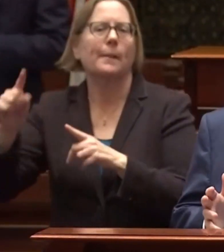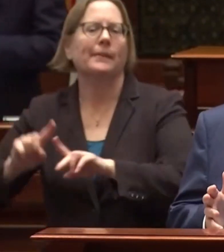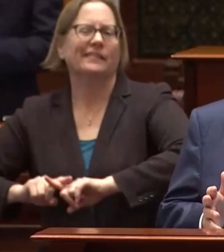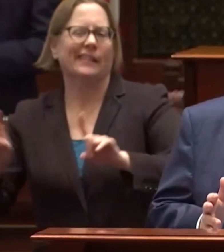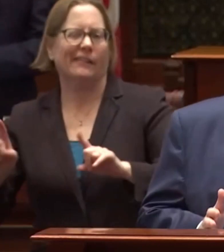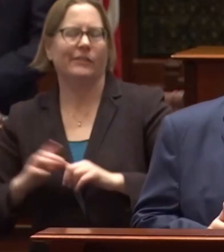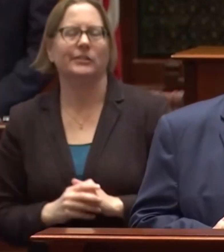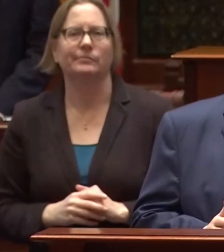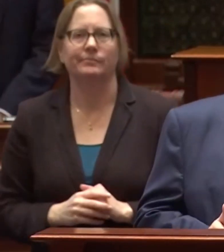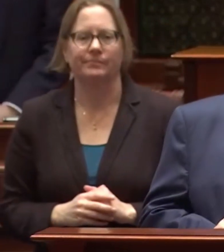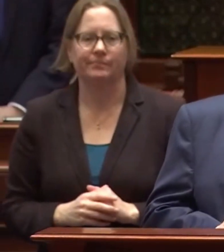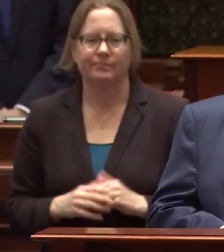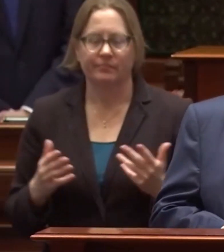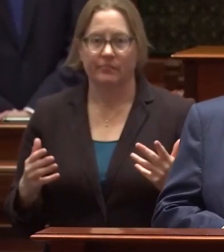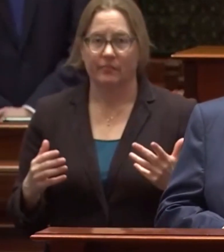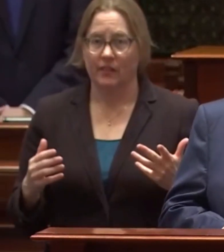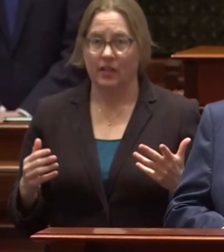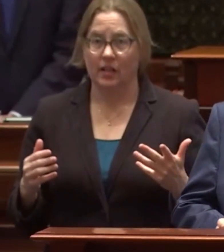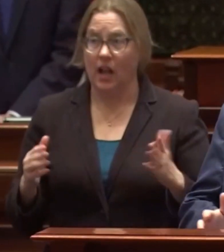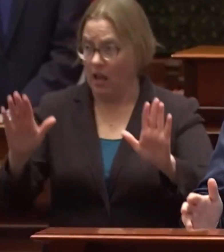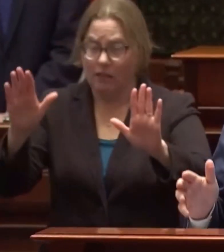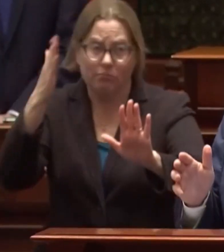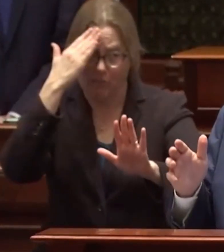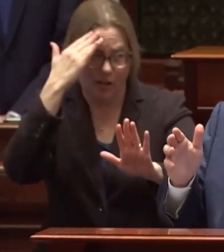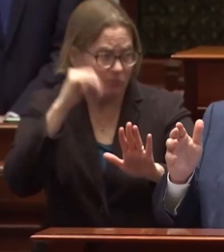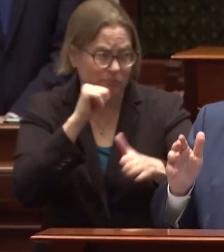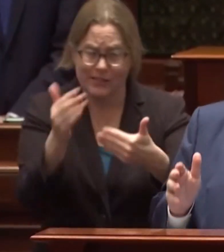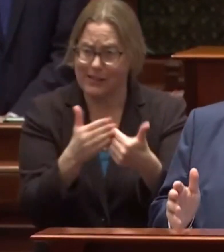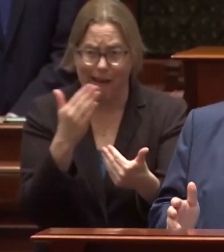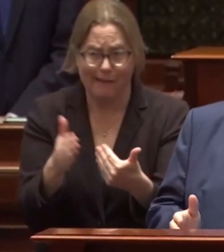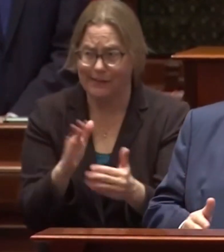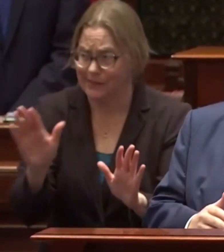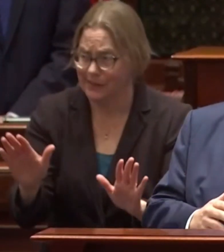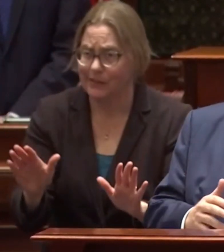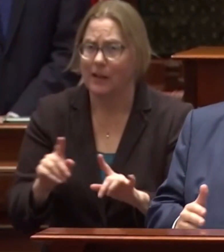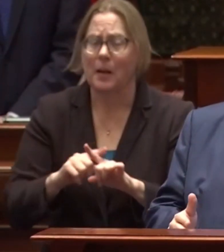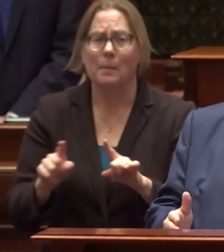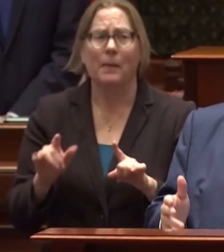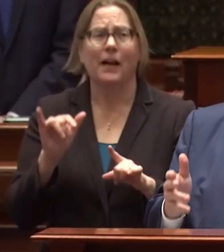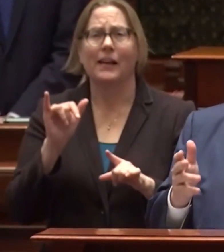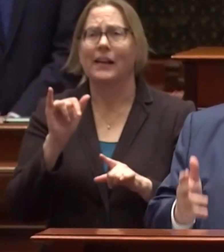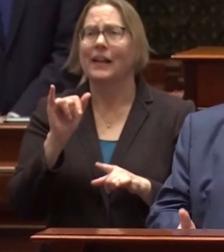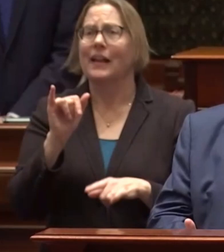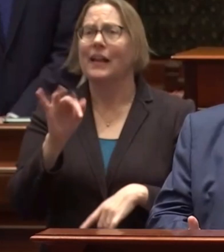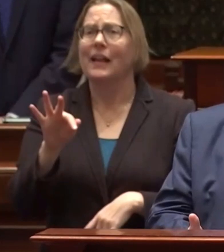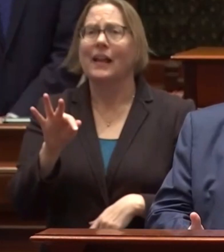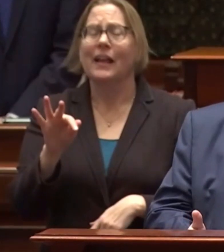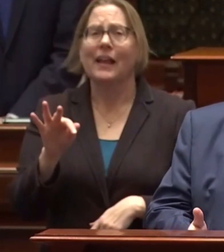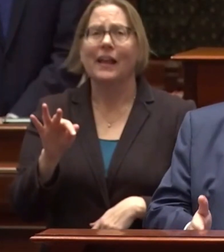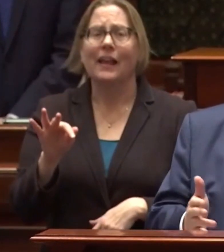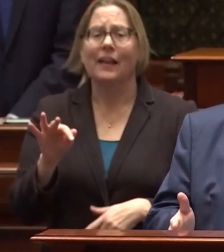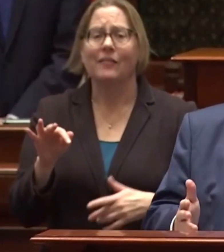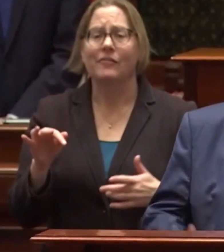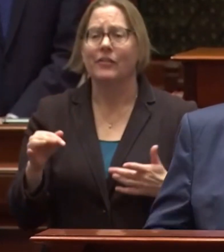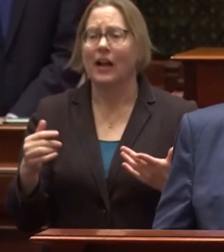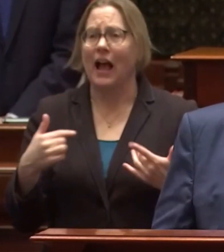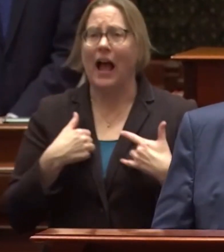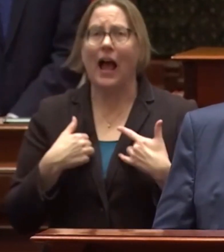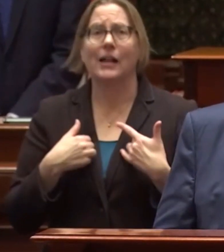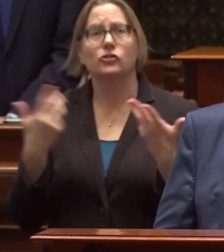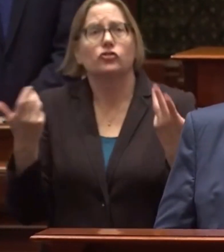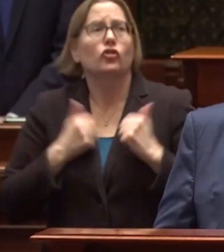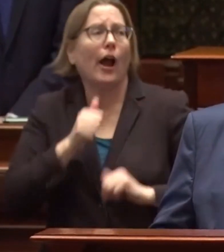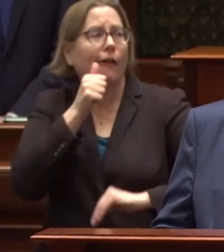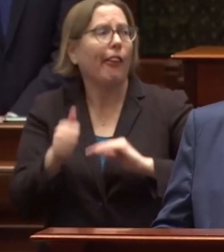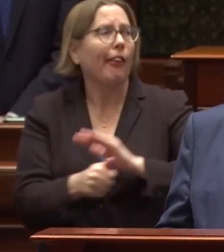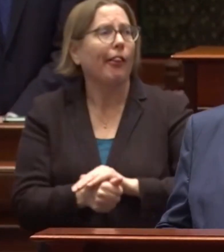Now, I won't pretend that any of this is easy, but it would be irresponsible to do anything but come here, lay out the scope of